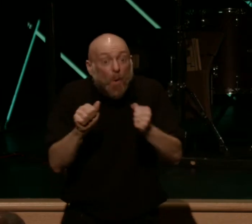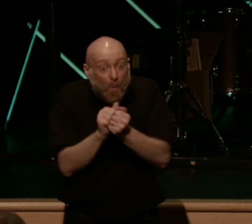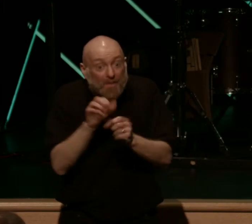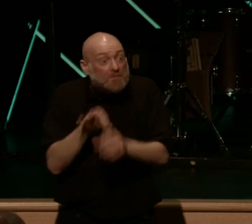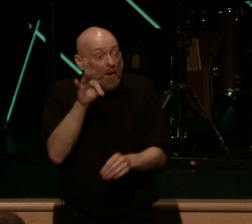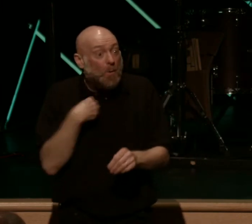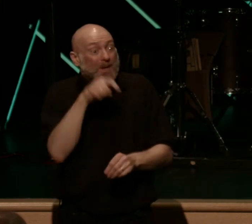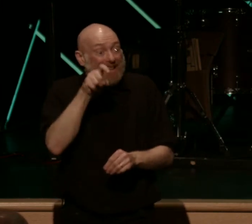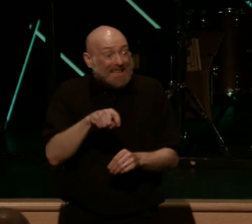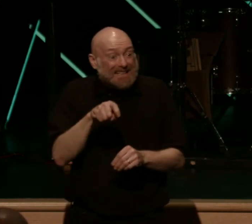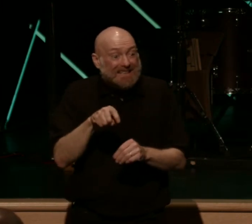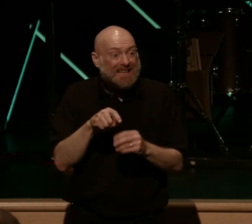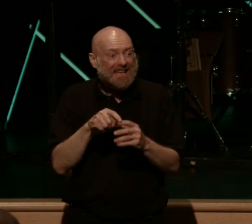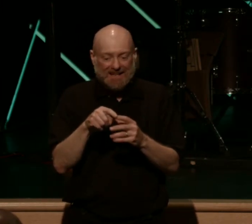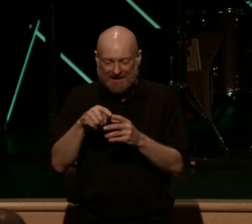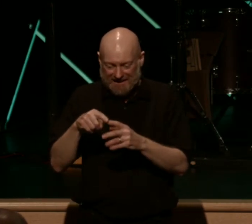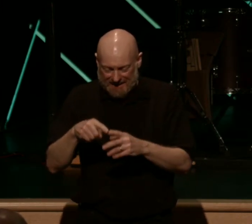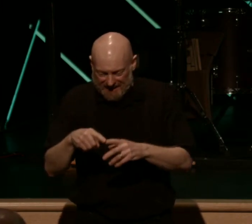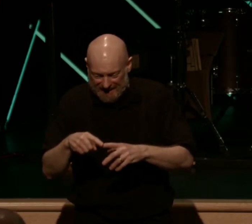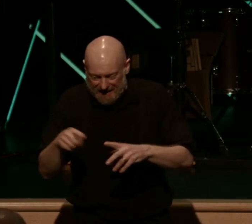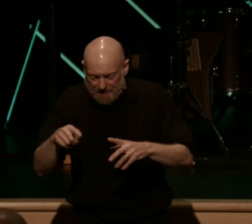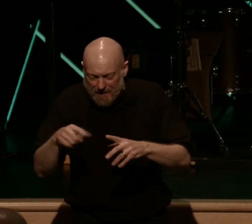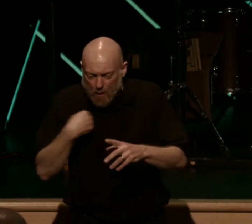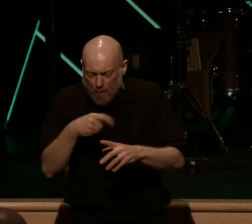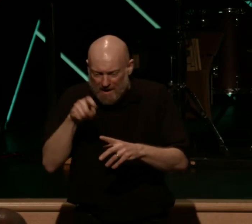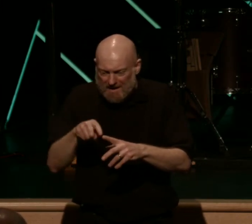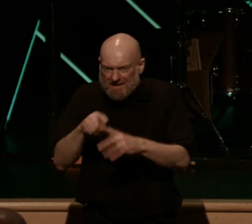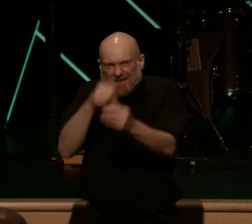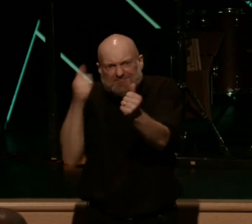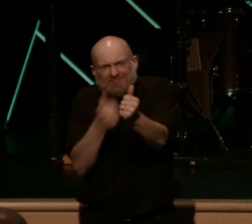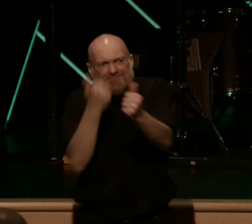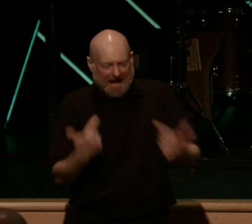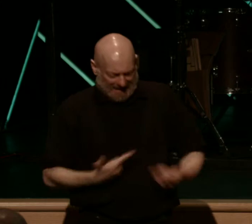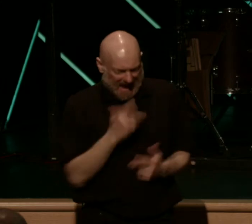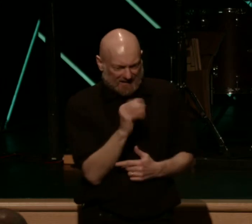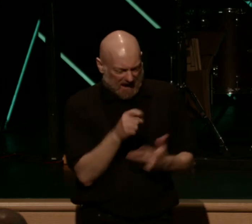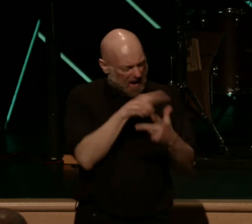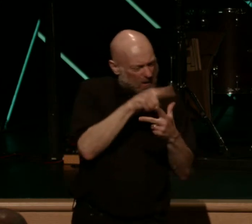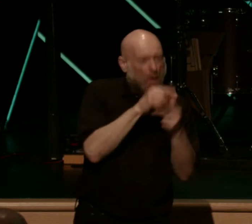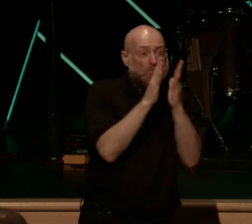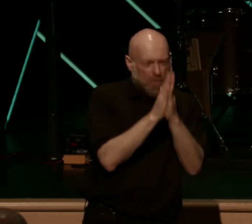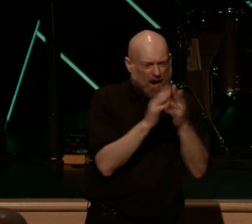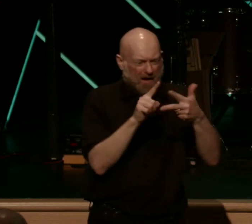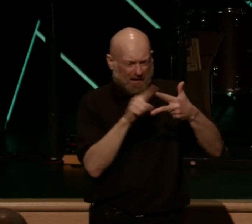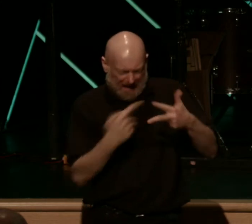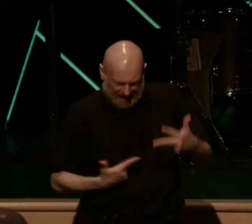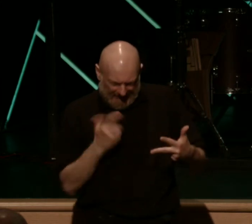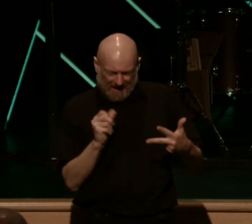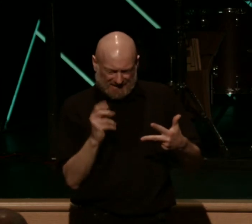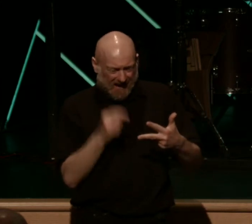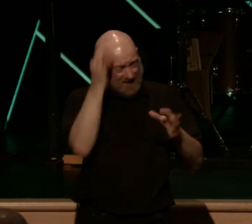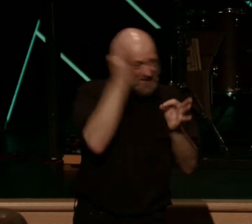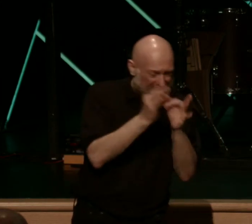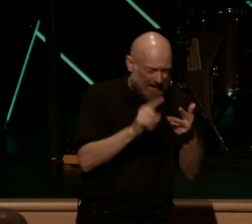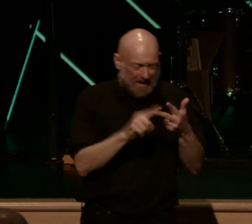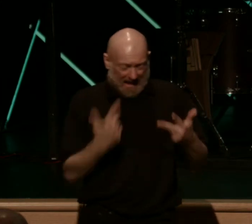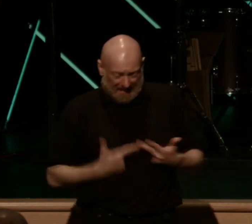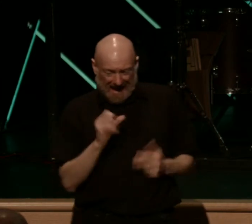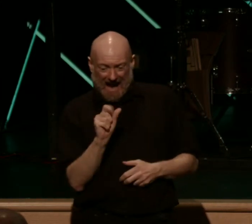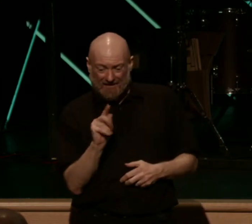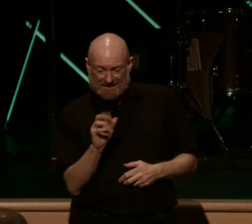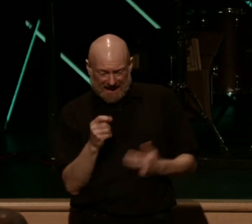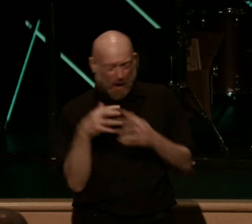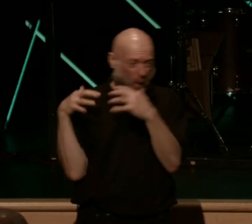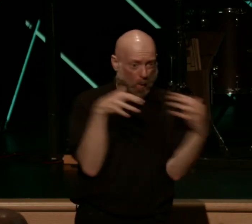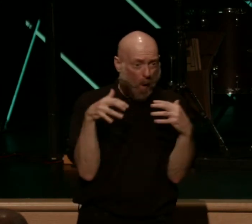need to raise up a spiritual sail by pursuing a lifestyle of prayer and a lifestyle of faith and a lifestyle of